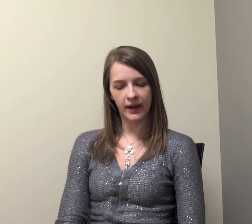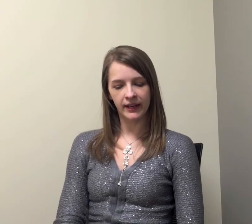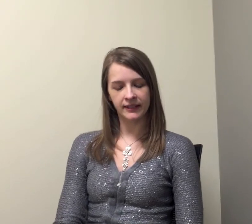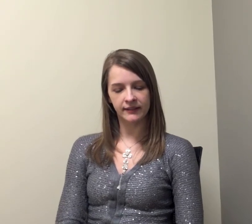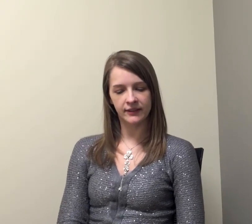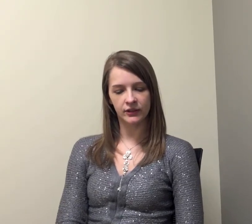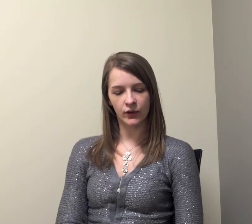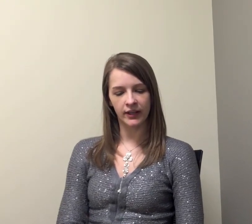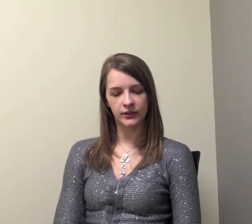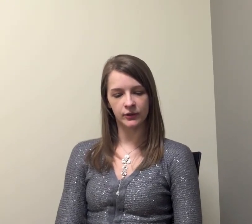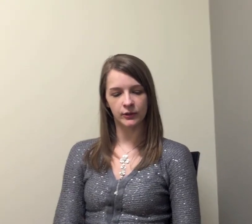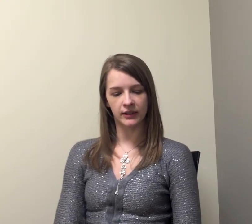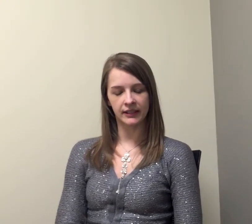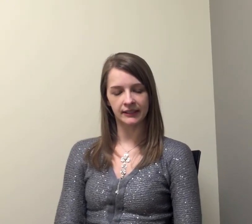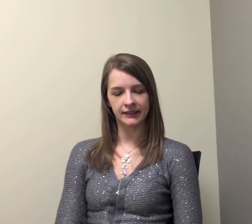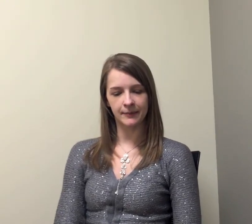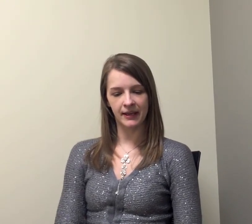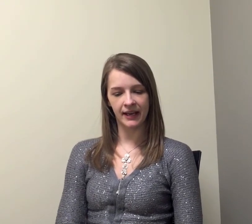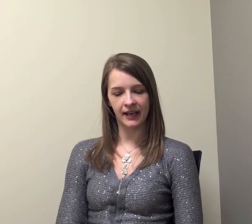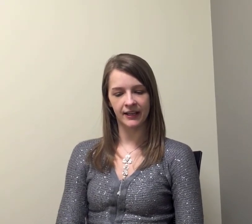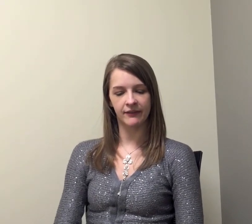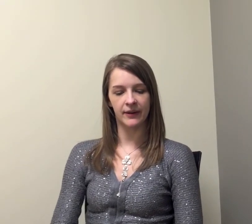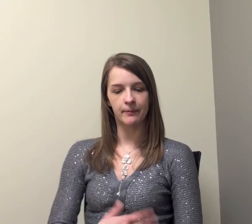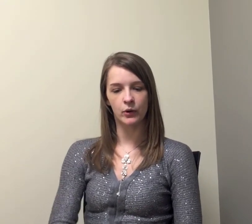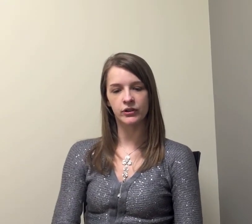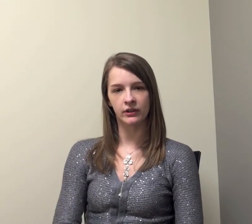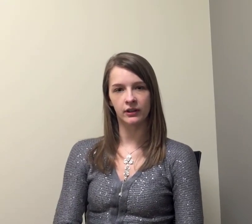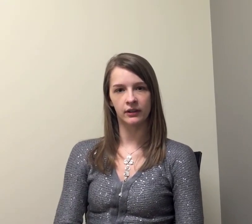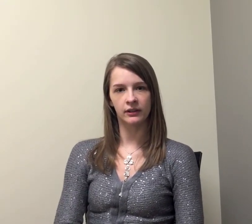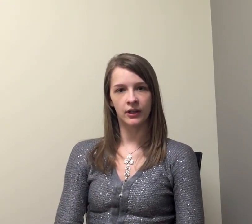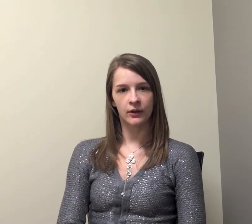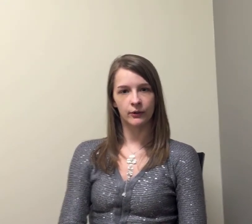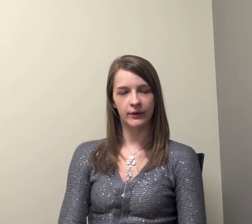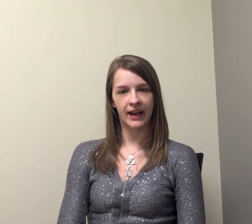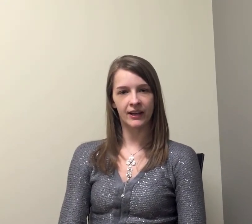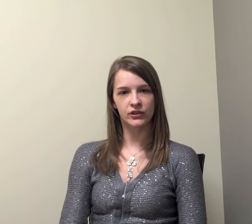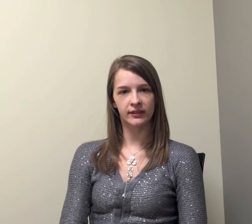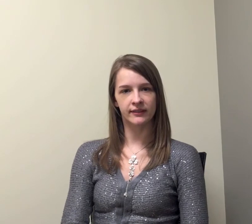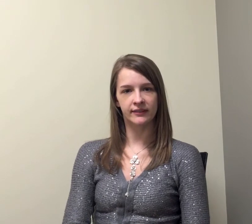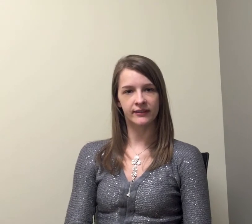way is to try to eliminate kind of emotional reactions,